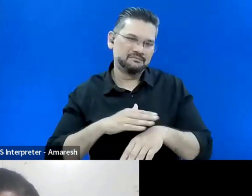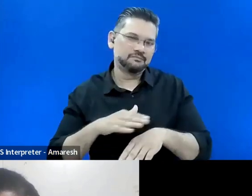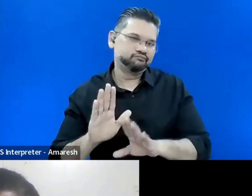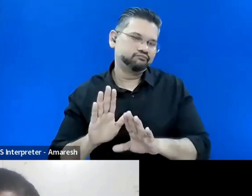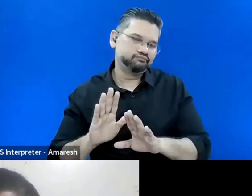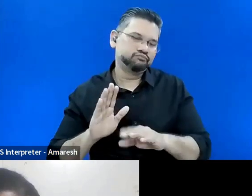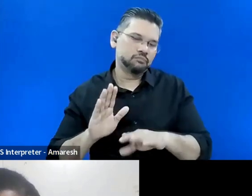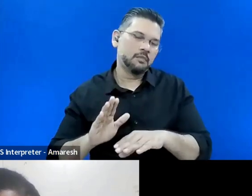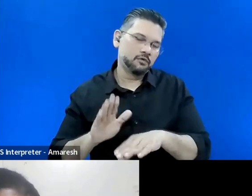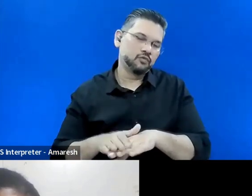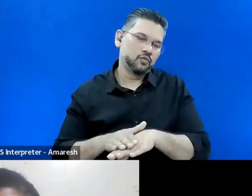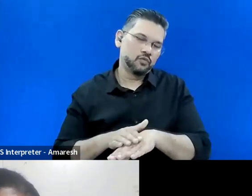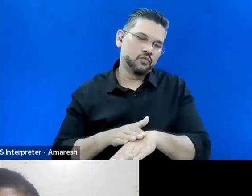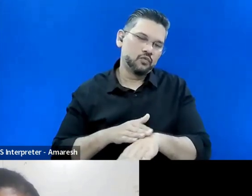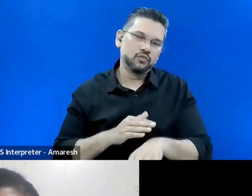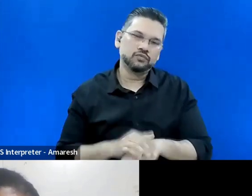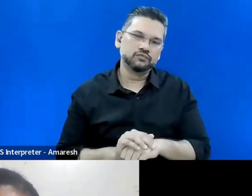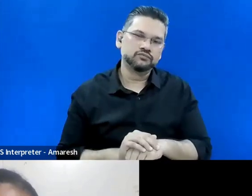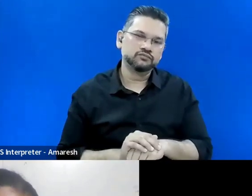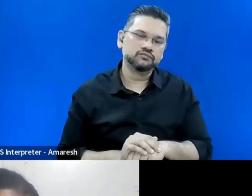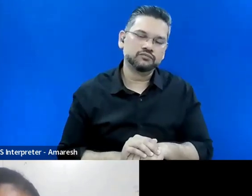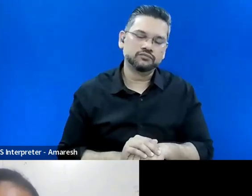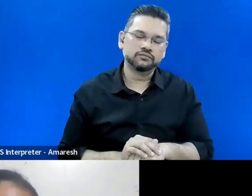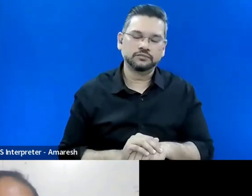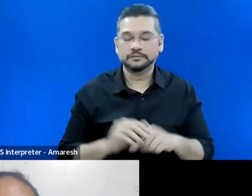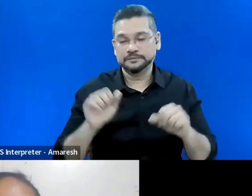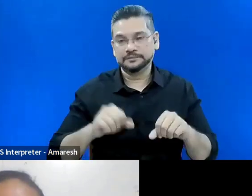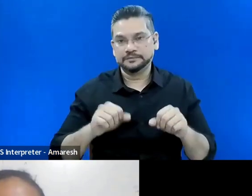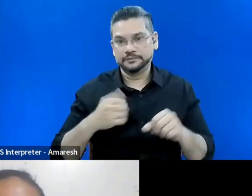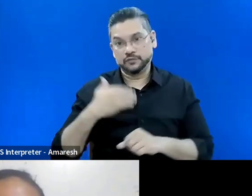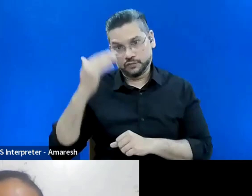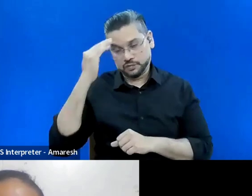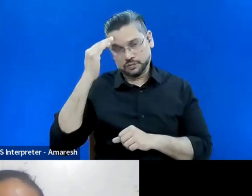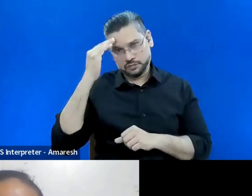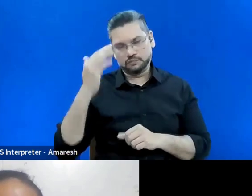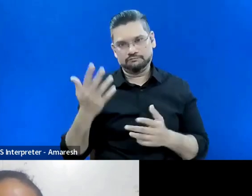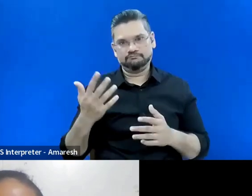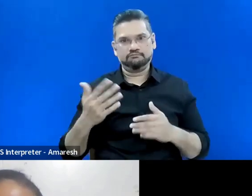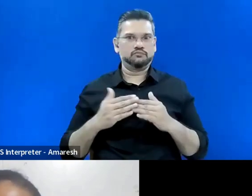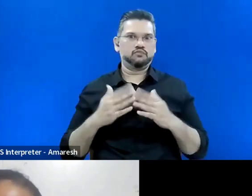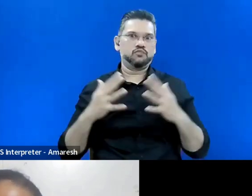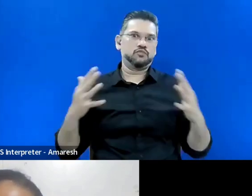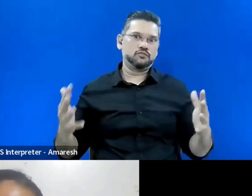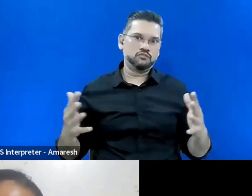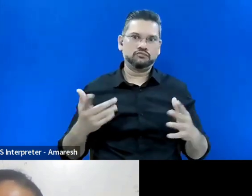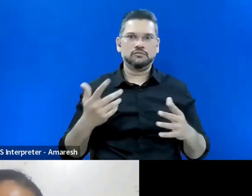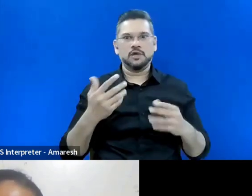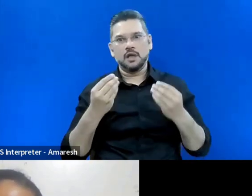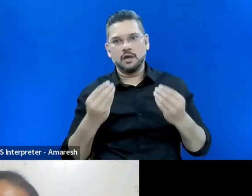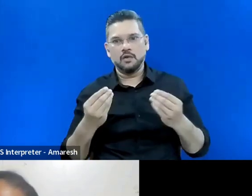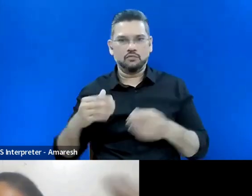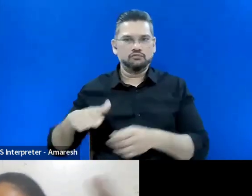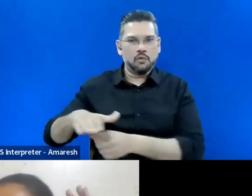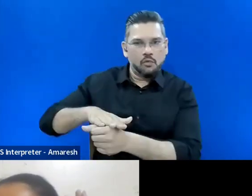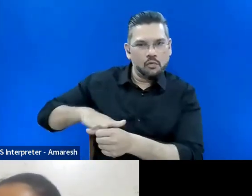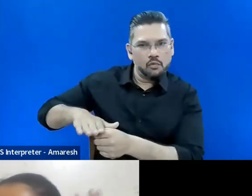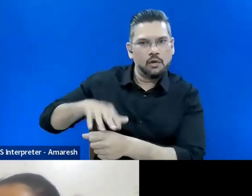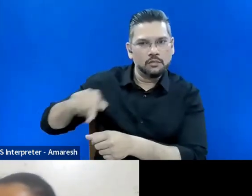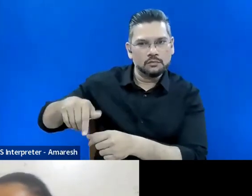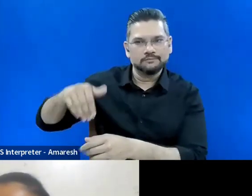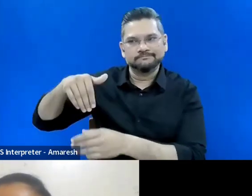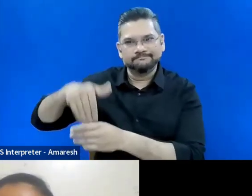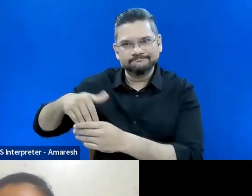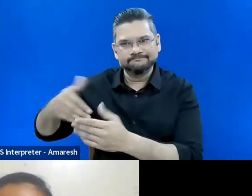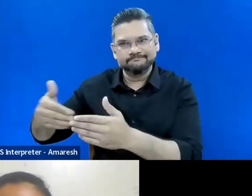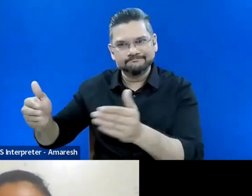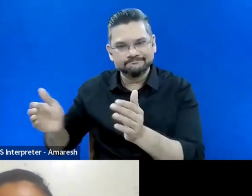is, I think there is a lot of need of working at the grassroots level to aware the community